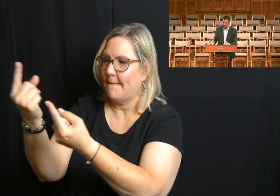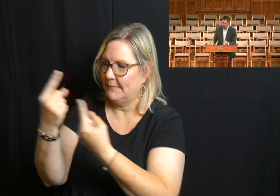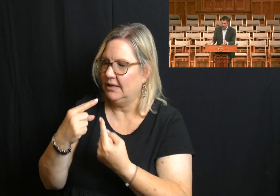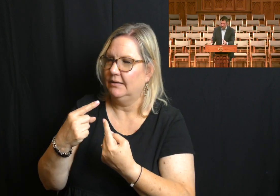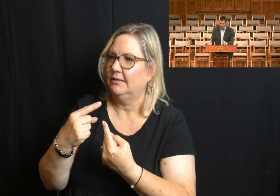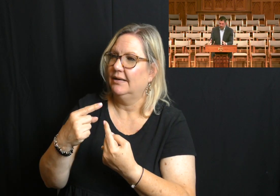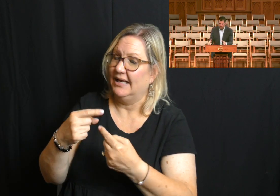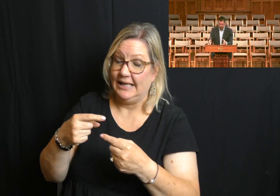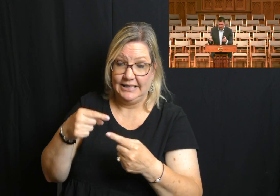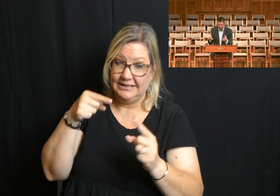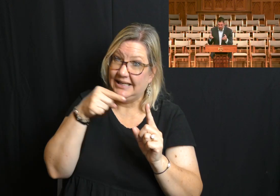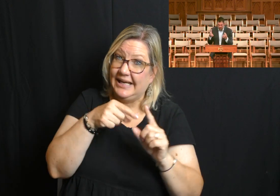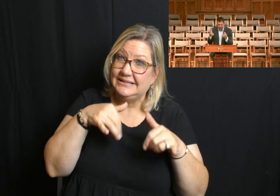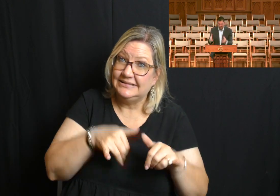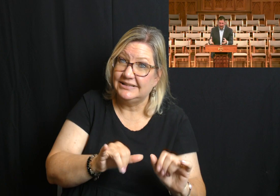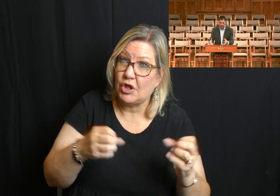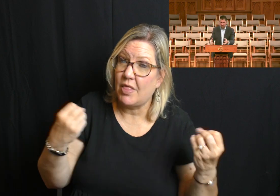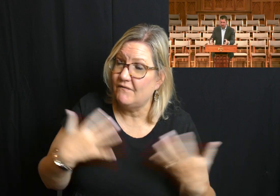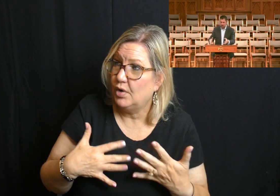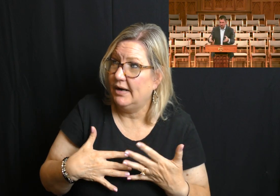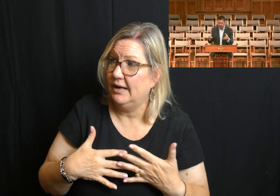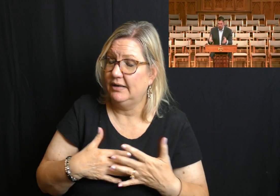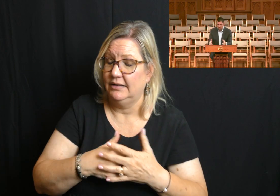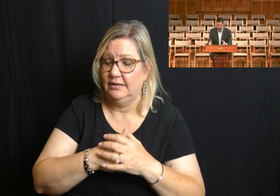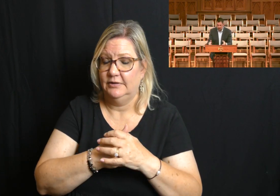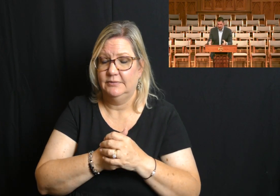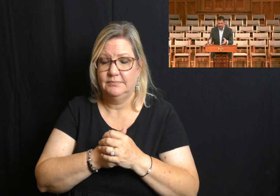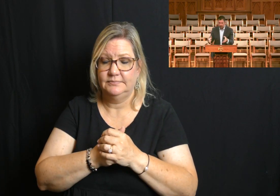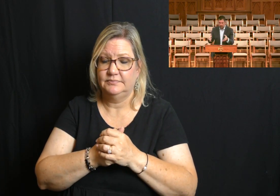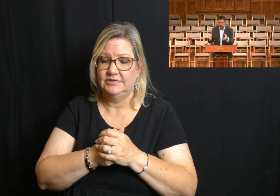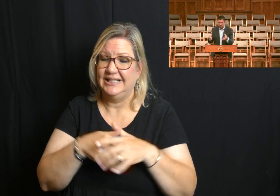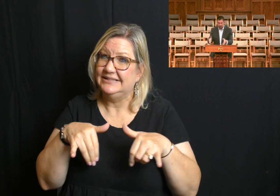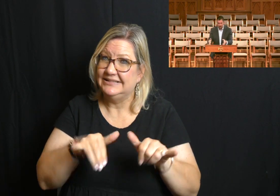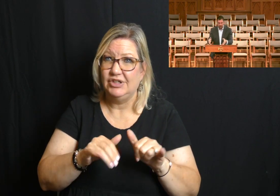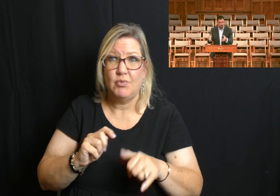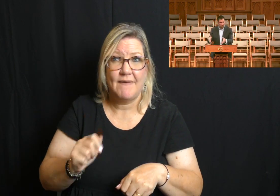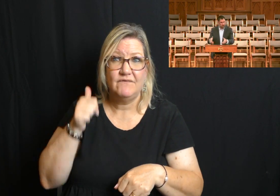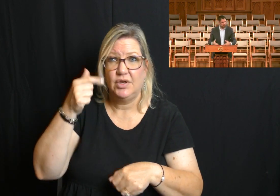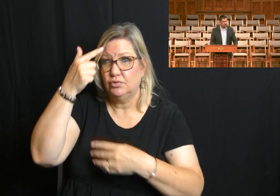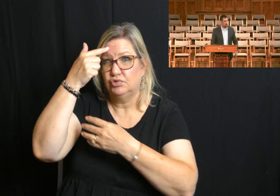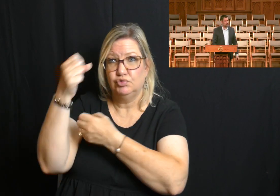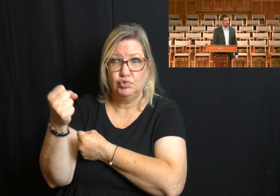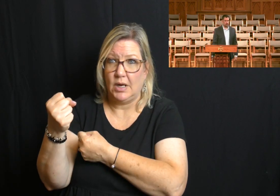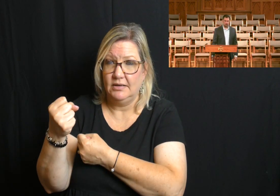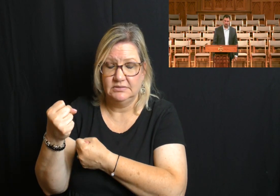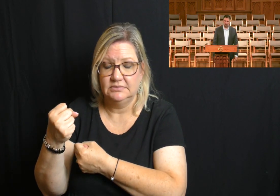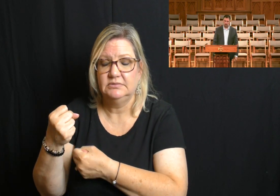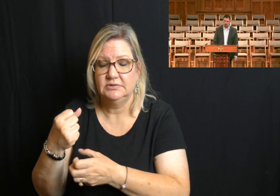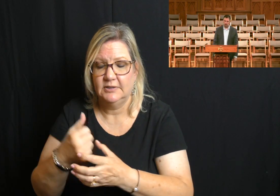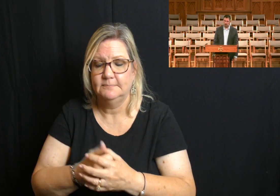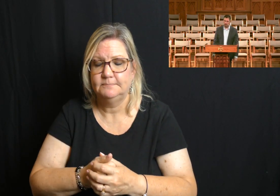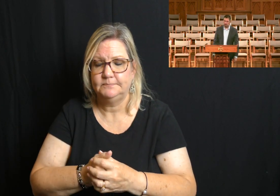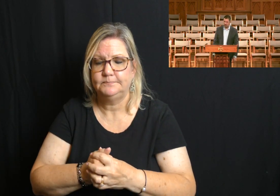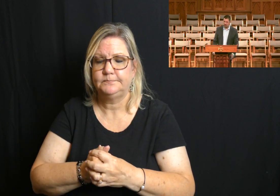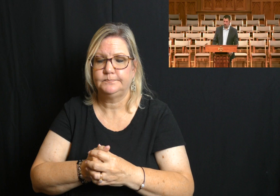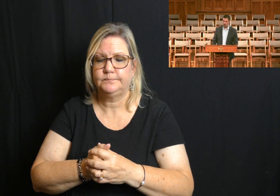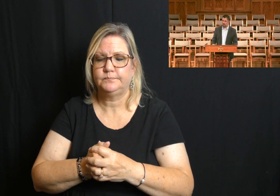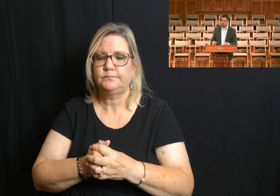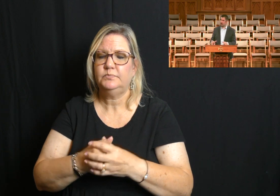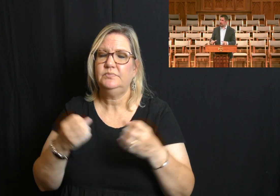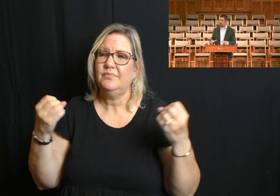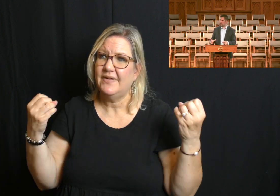He's ready to wrestle with God, but when the light shone and the music played, he was afraid once again.